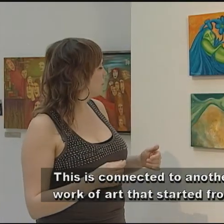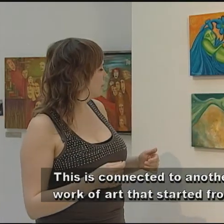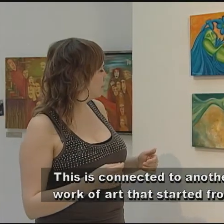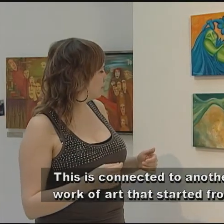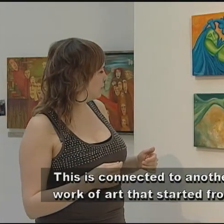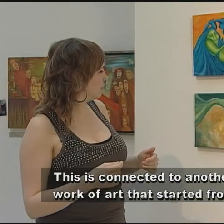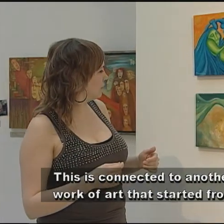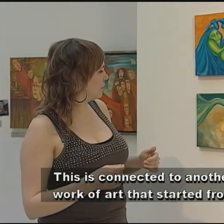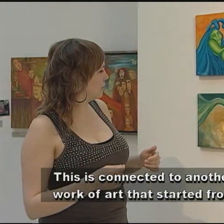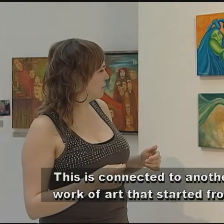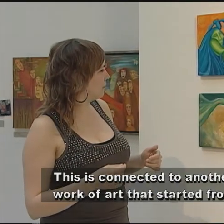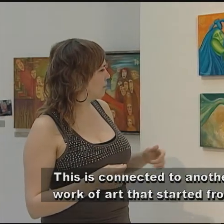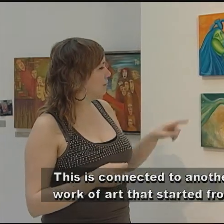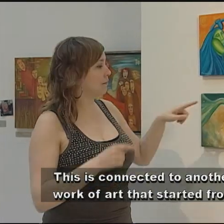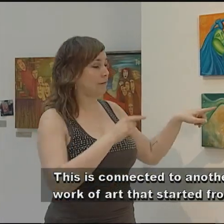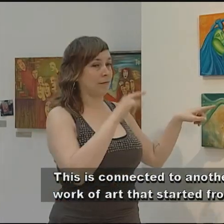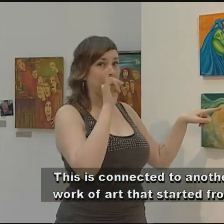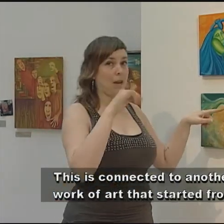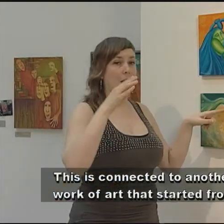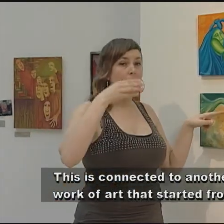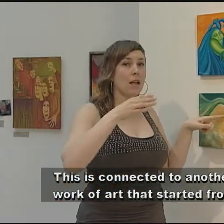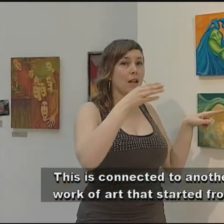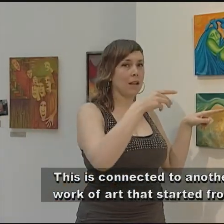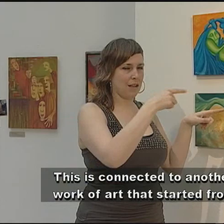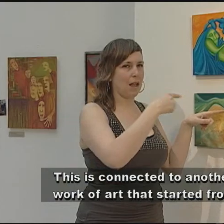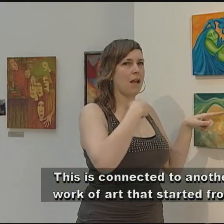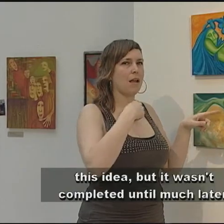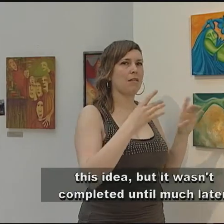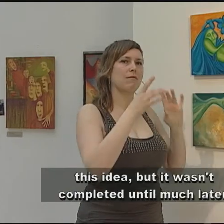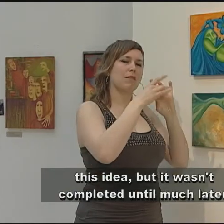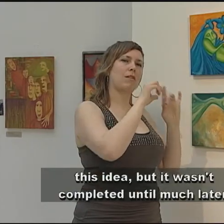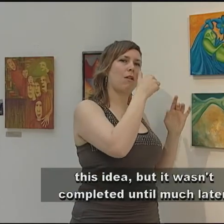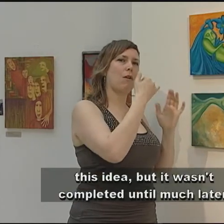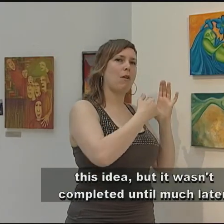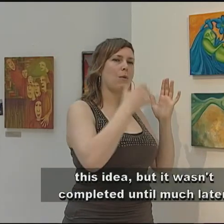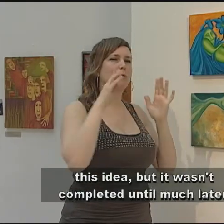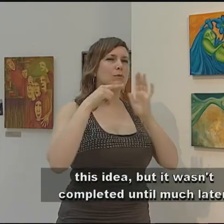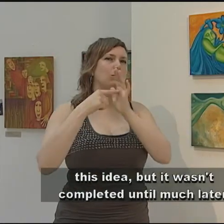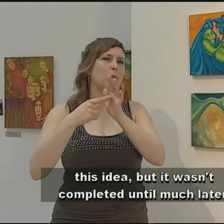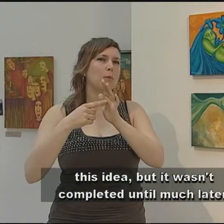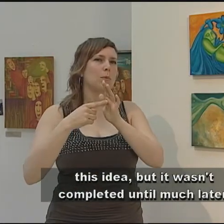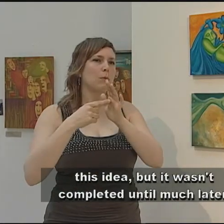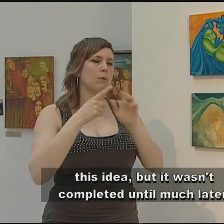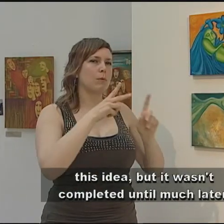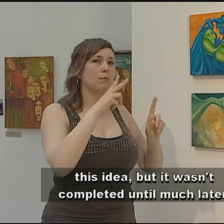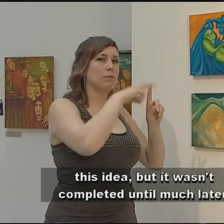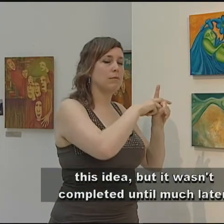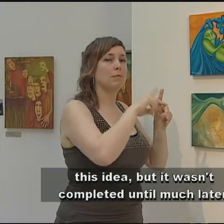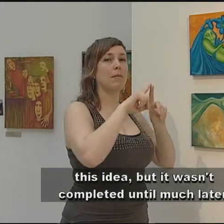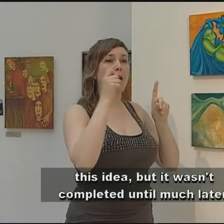This is connected to another work of art that started from this idea, but it wasn't completed until much